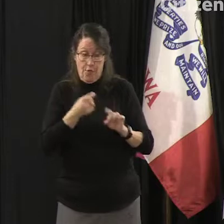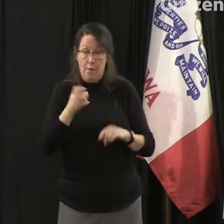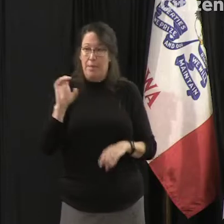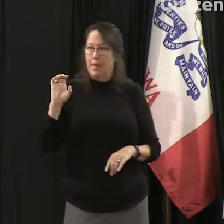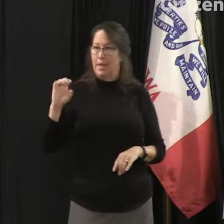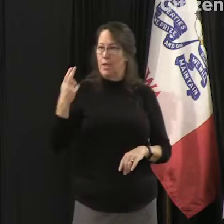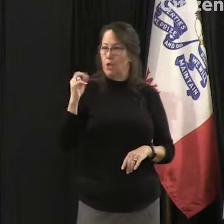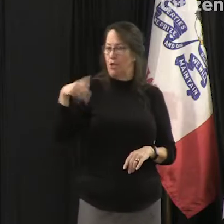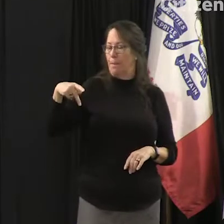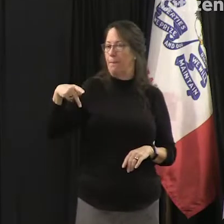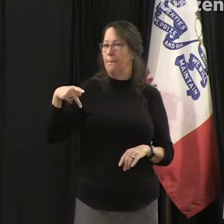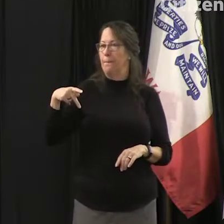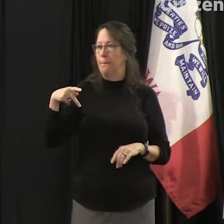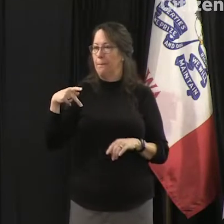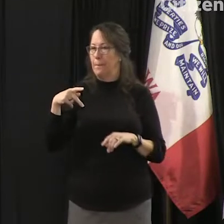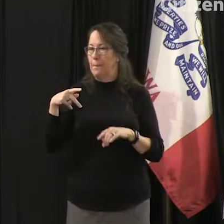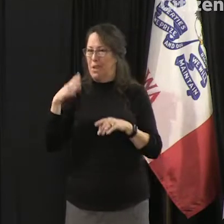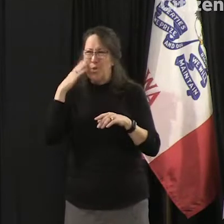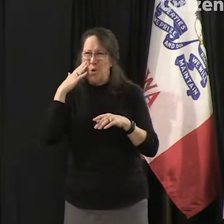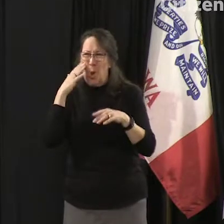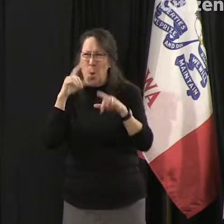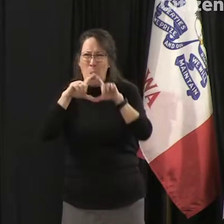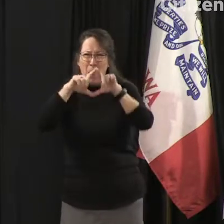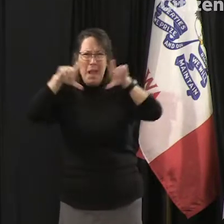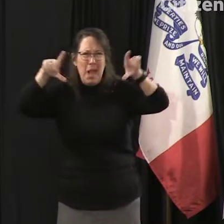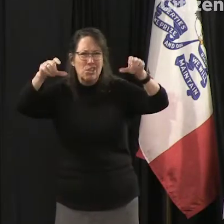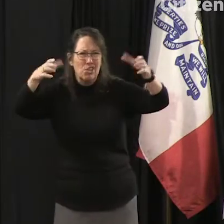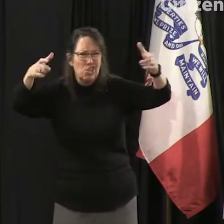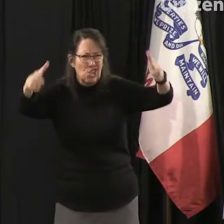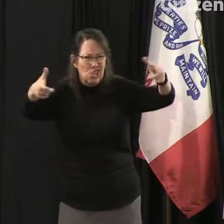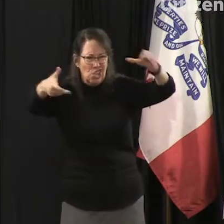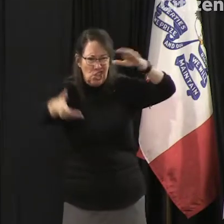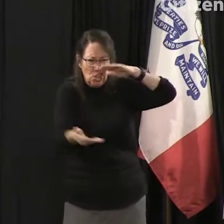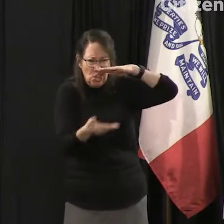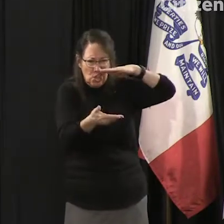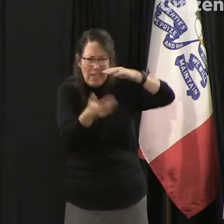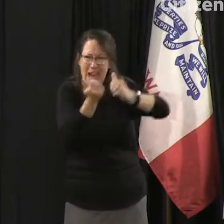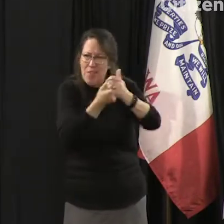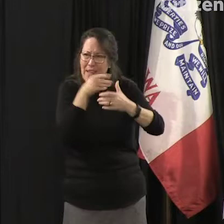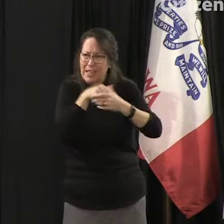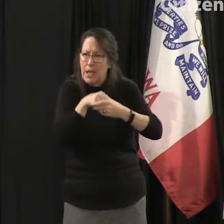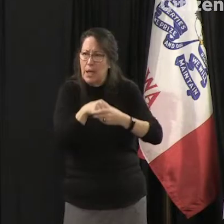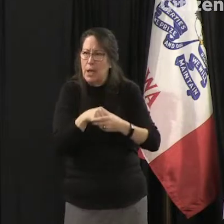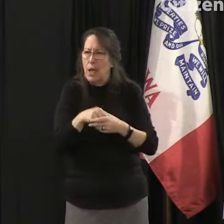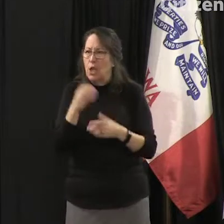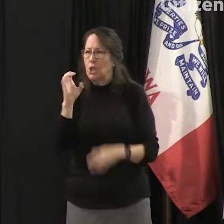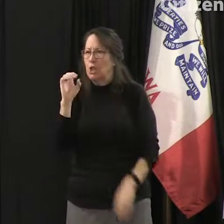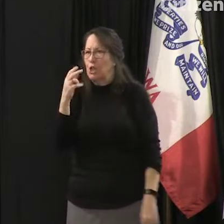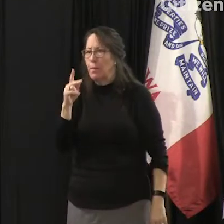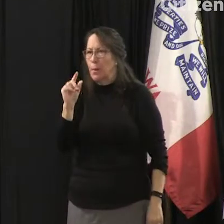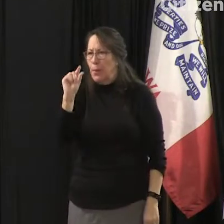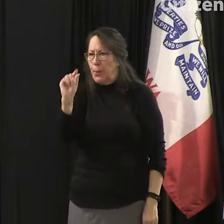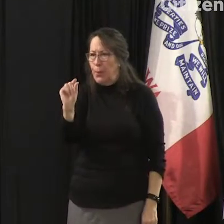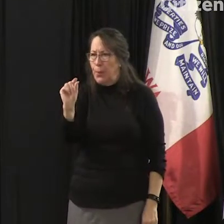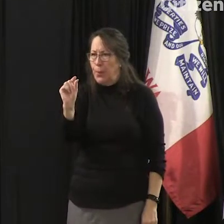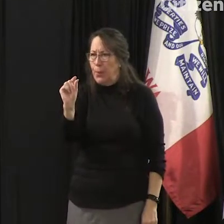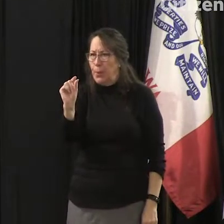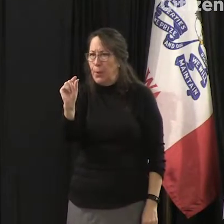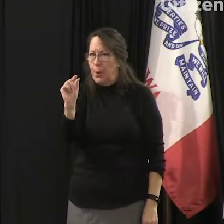chip industry, who said, you know that big box you got there? Everything that's in there, we can put on a chip the size of your